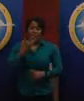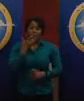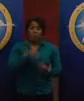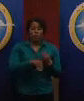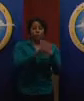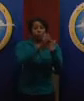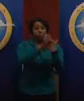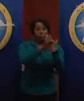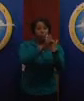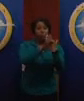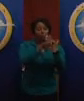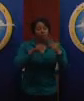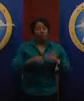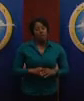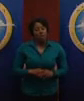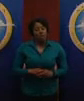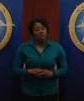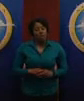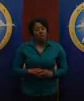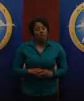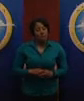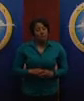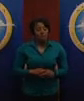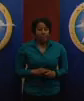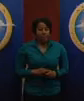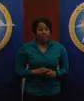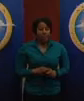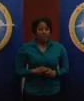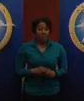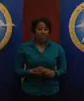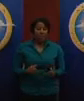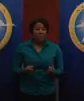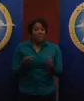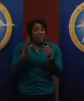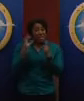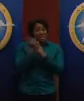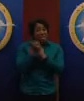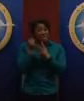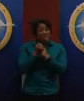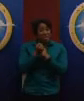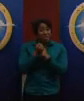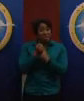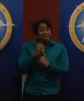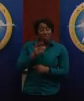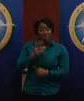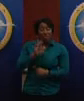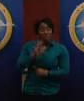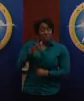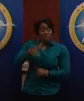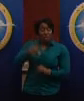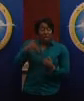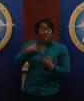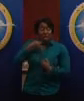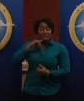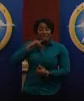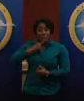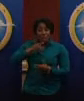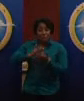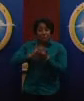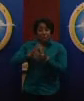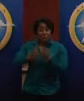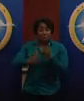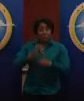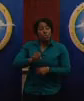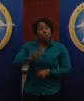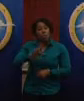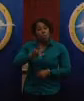In many cases, it's because their children have severe underlying medical conditions or someone else in